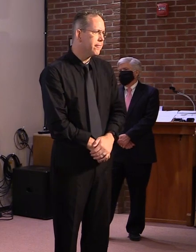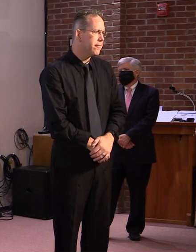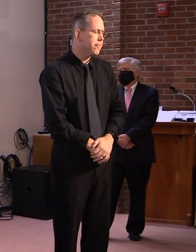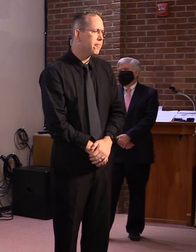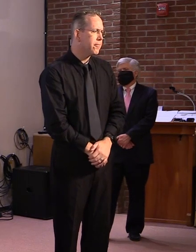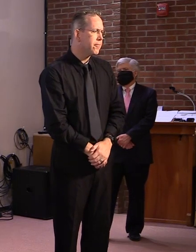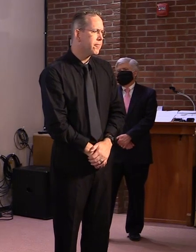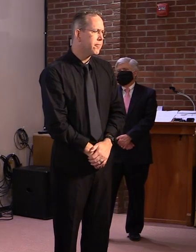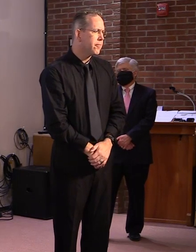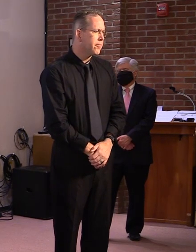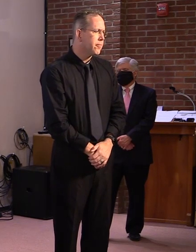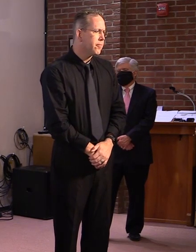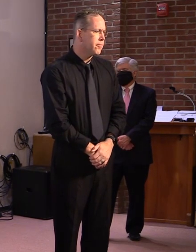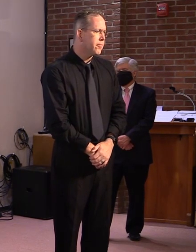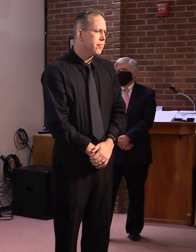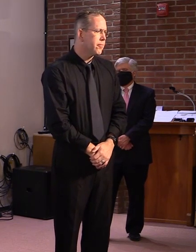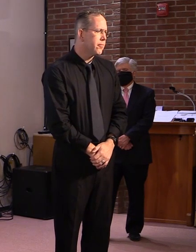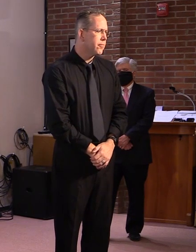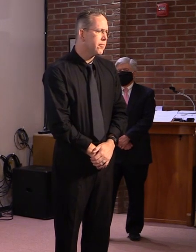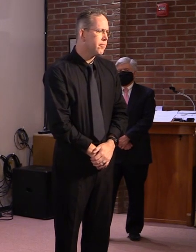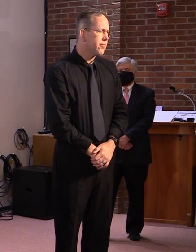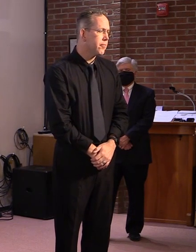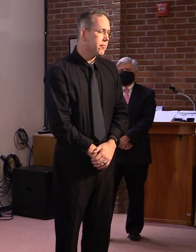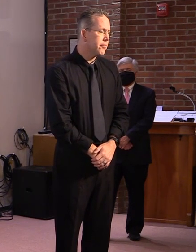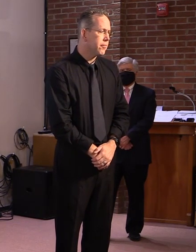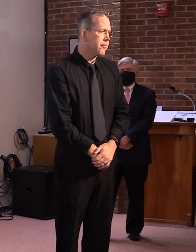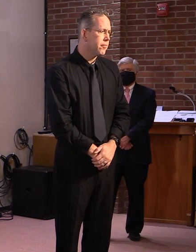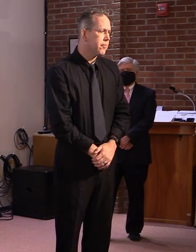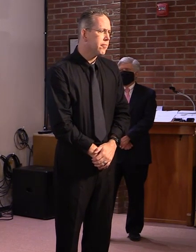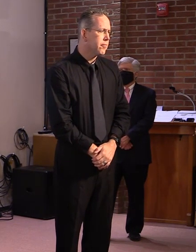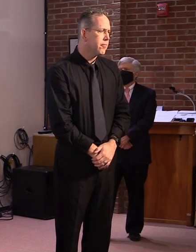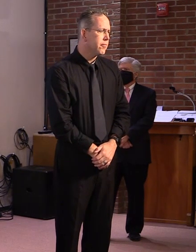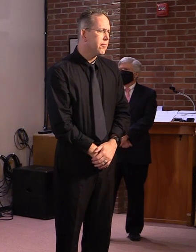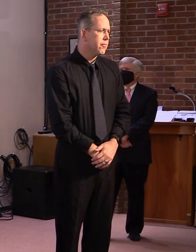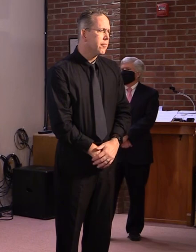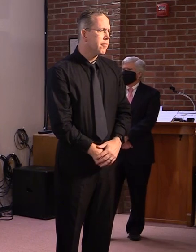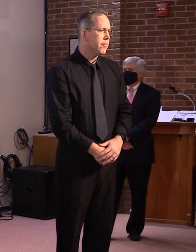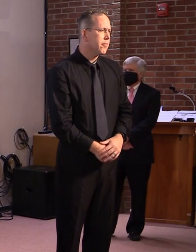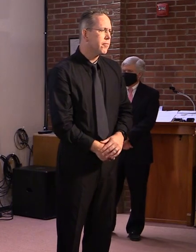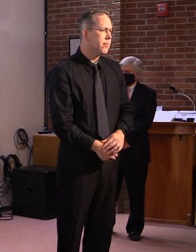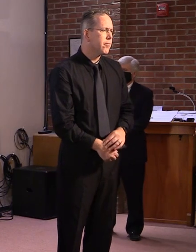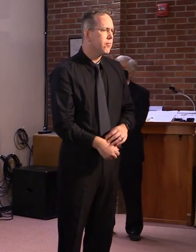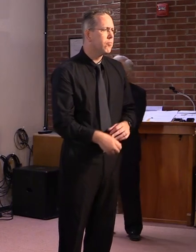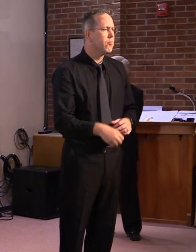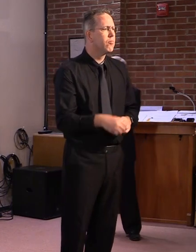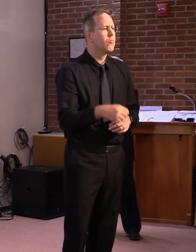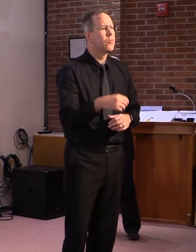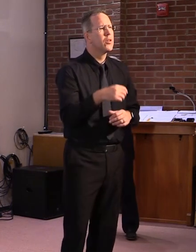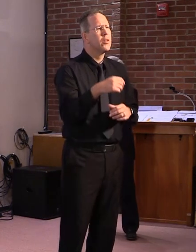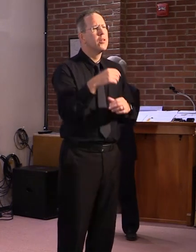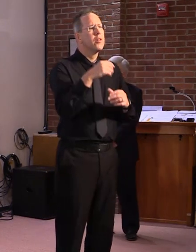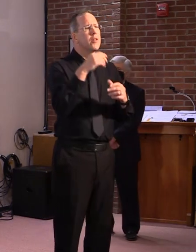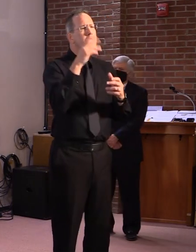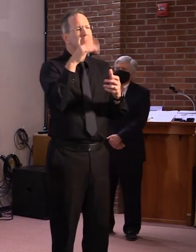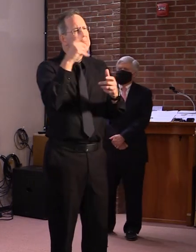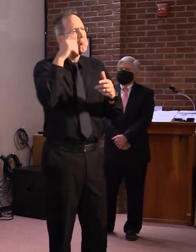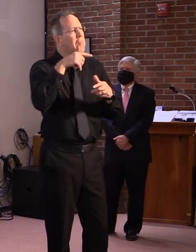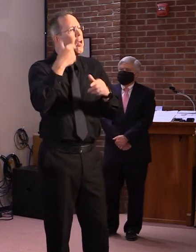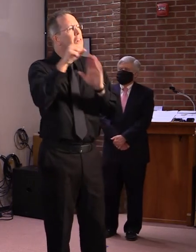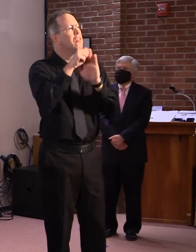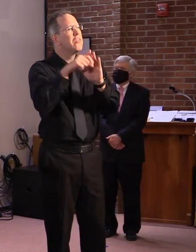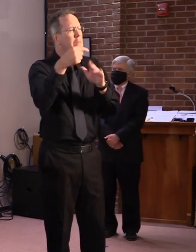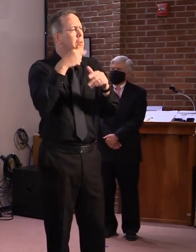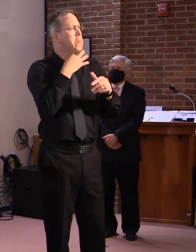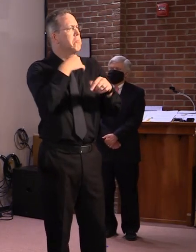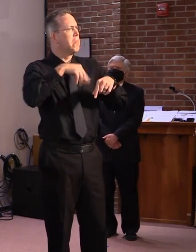within our response to COVID? I believe yes is